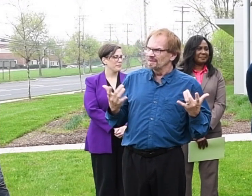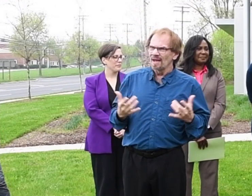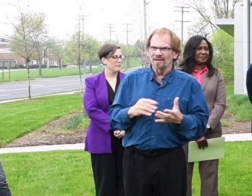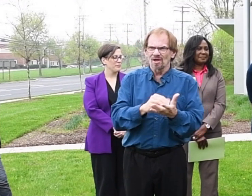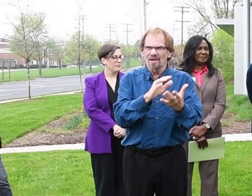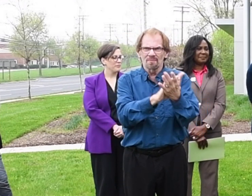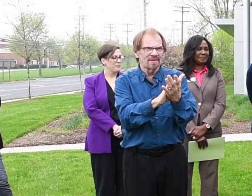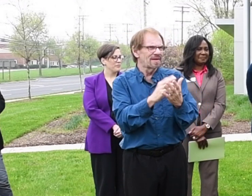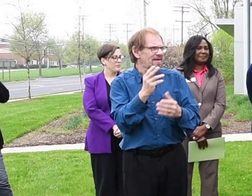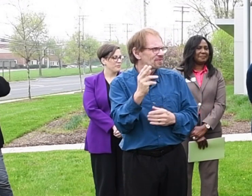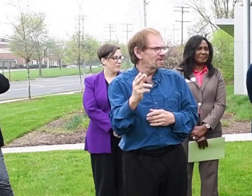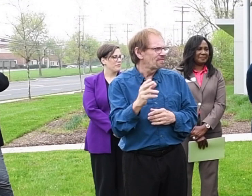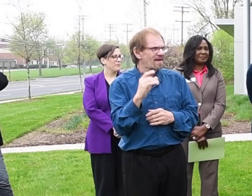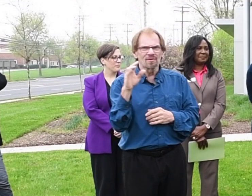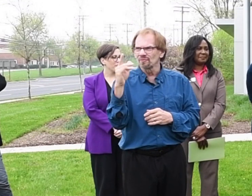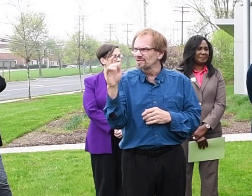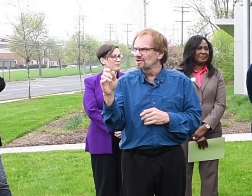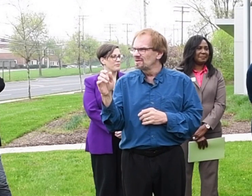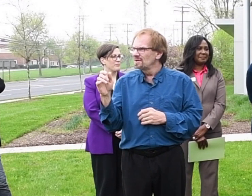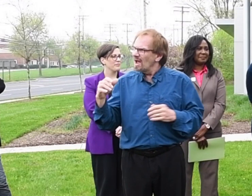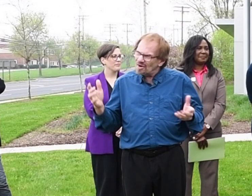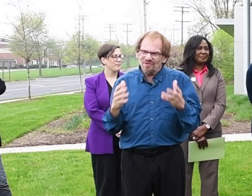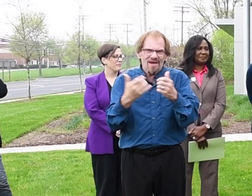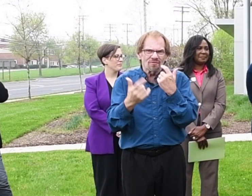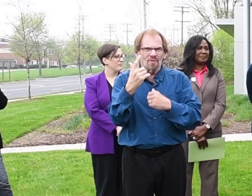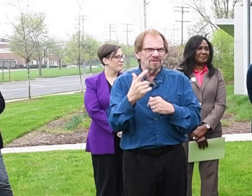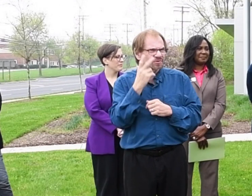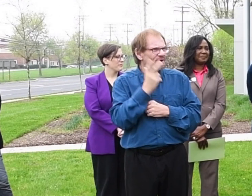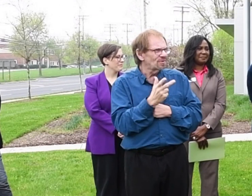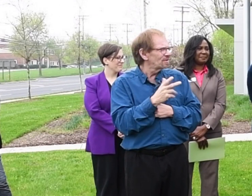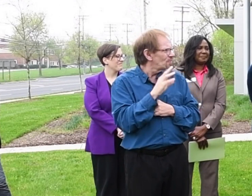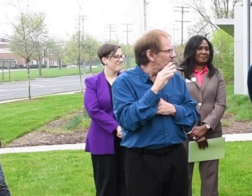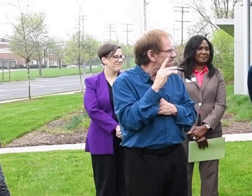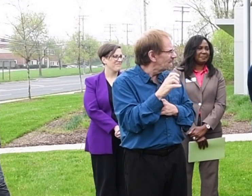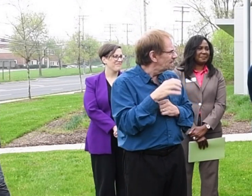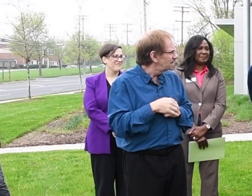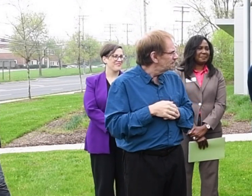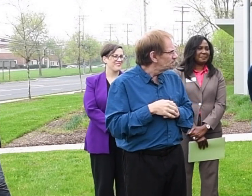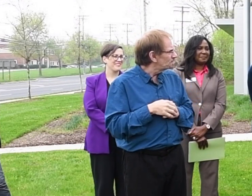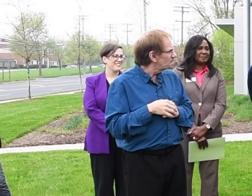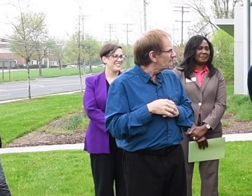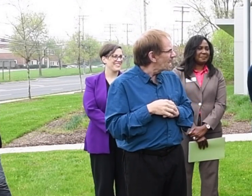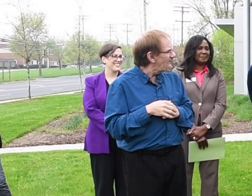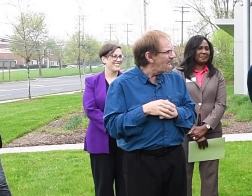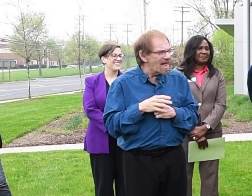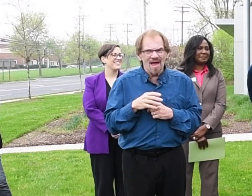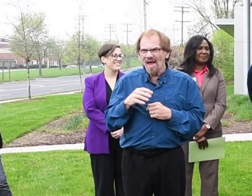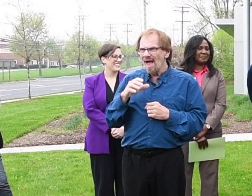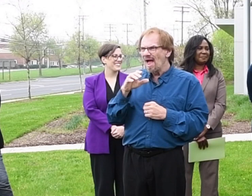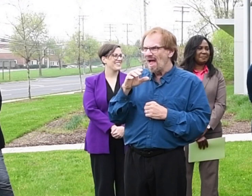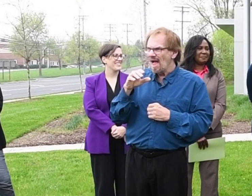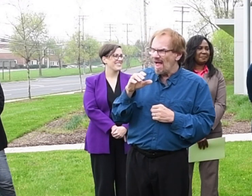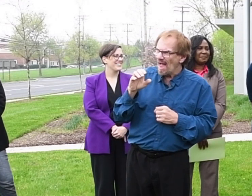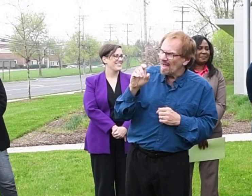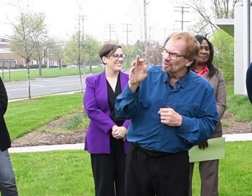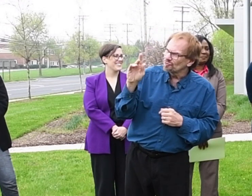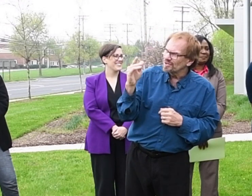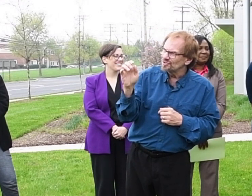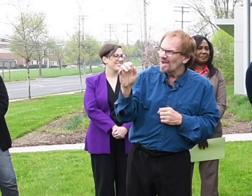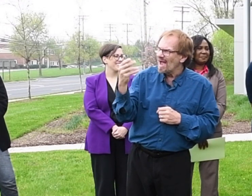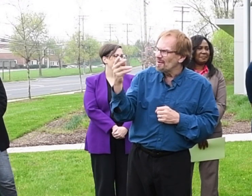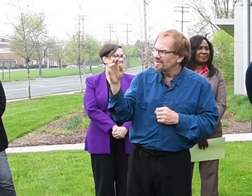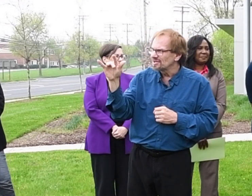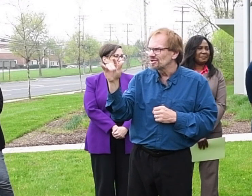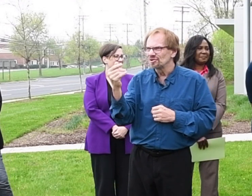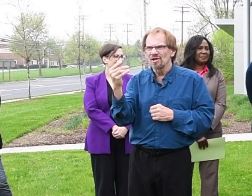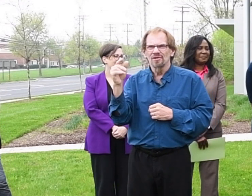the history of Elkridge. So I encourage everyone to go to our website. I'm using the pulpit here, elkridgeheritage.org. That's probably the best way to get hold of us, and we